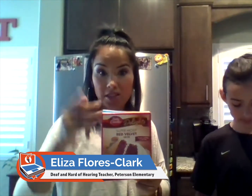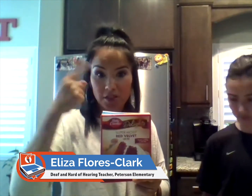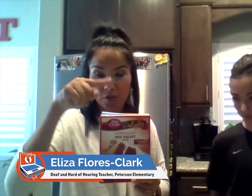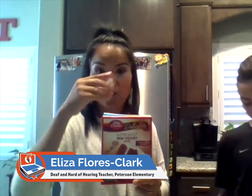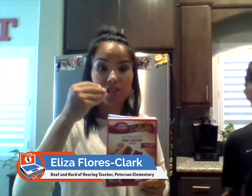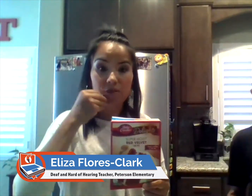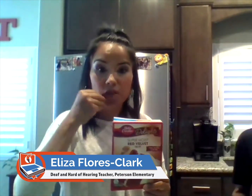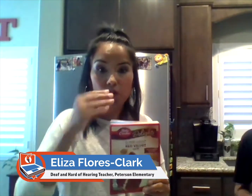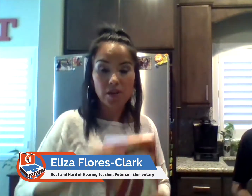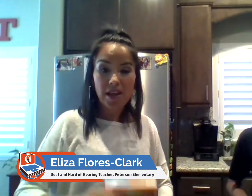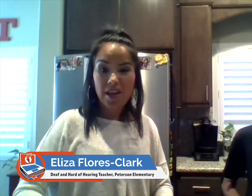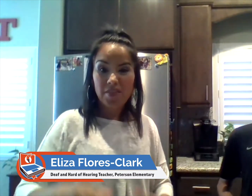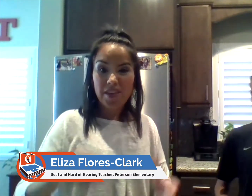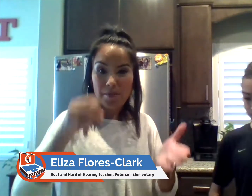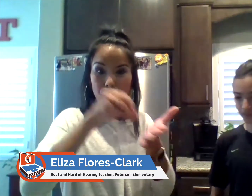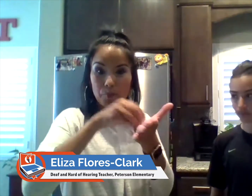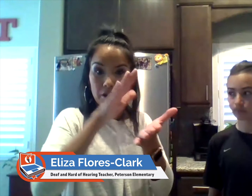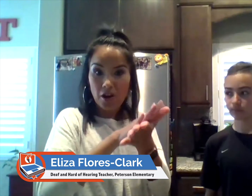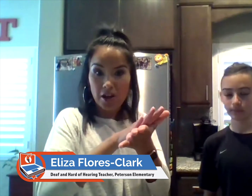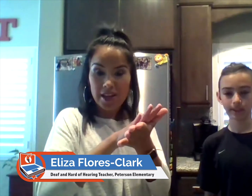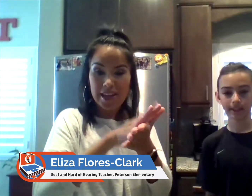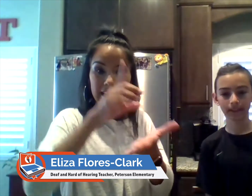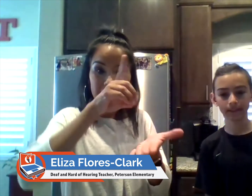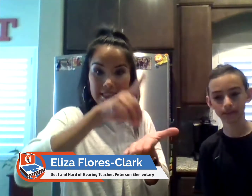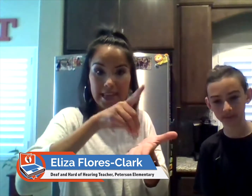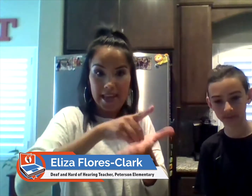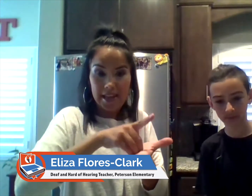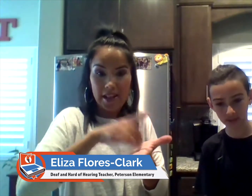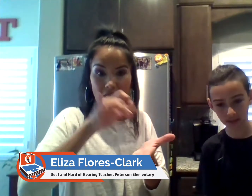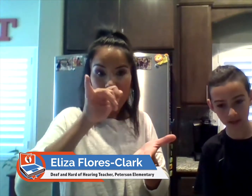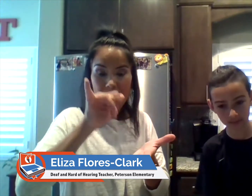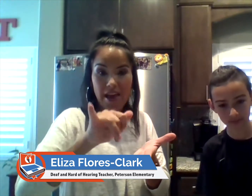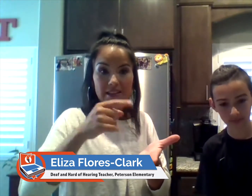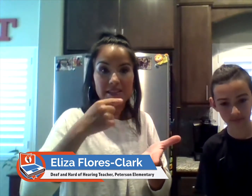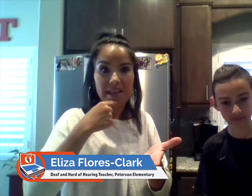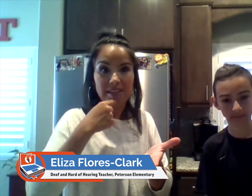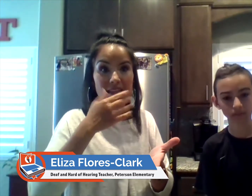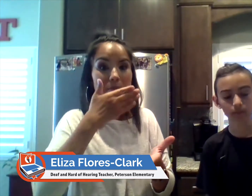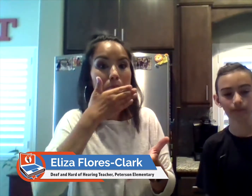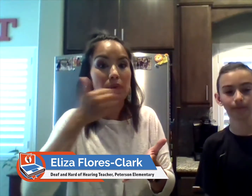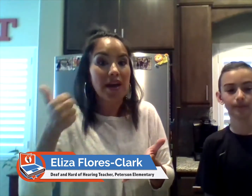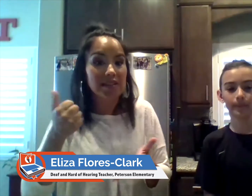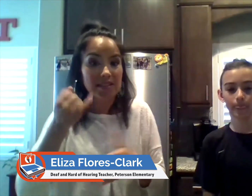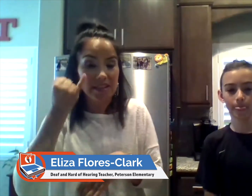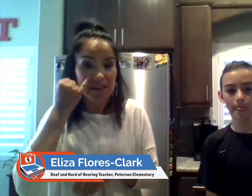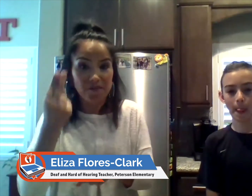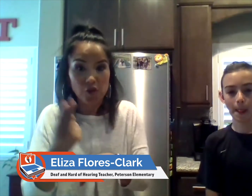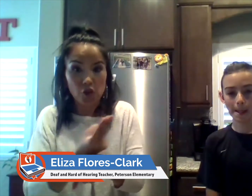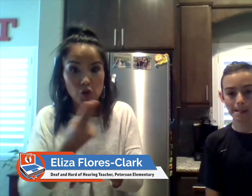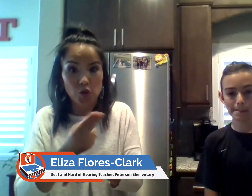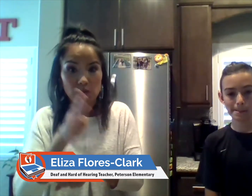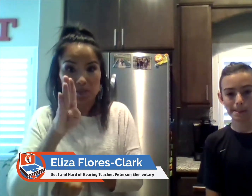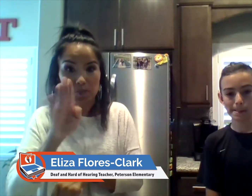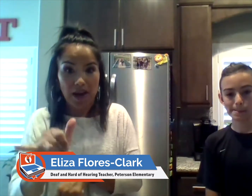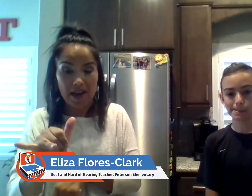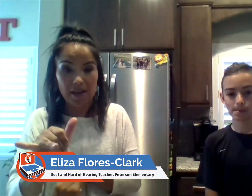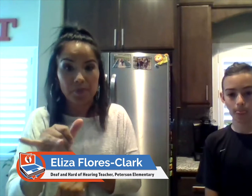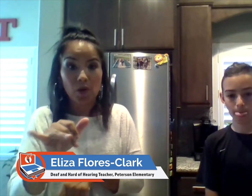for us food, they put on it a date that says that's best if used by,